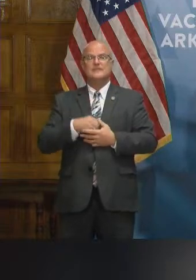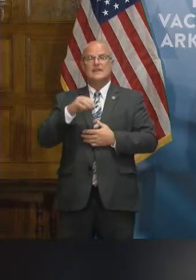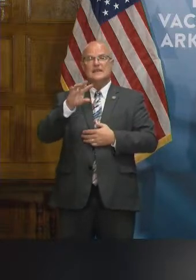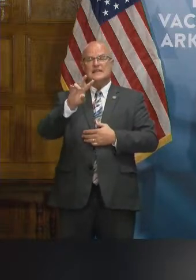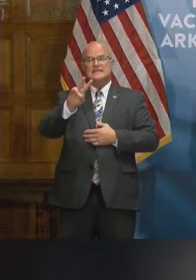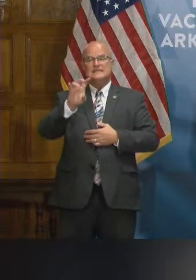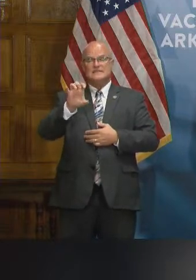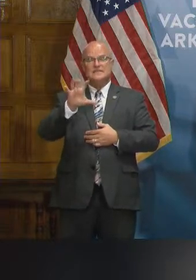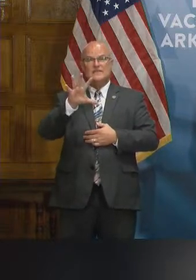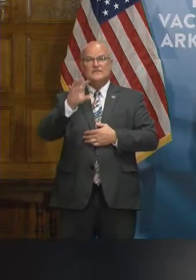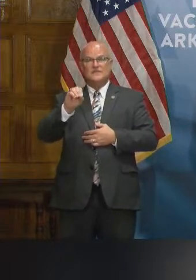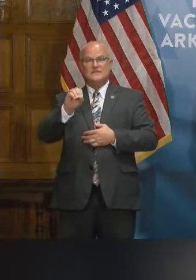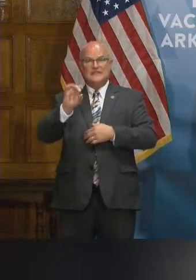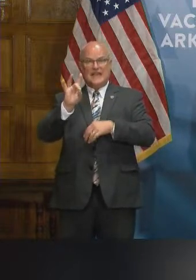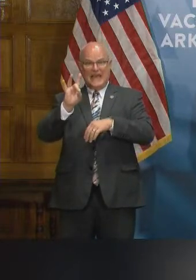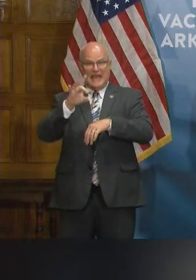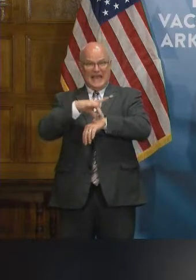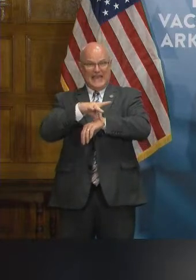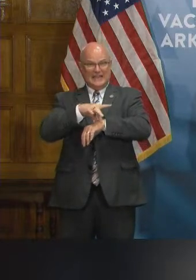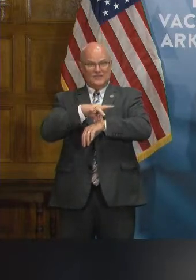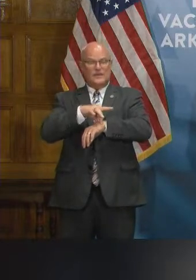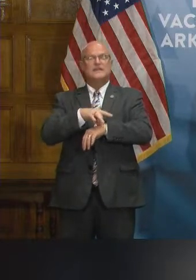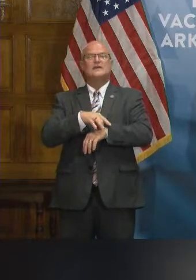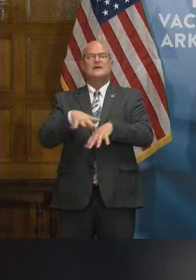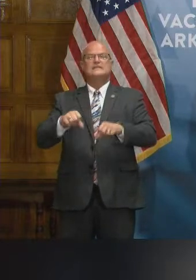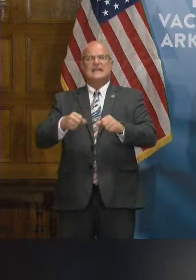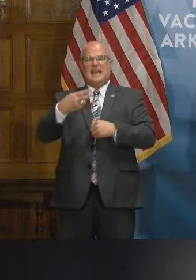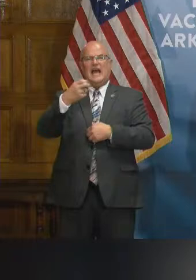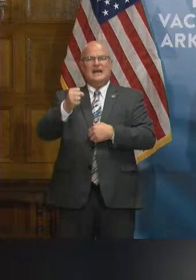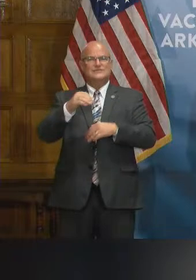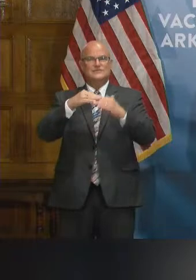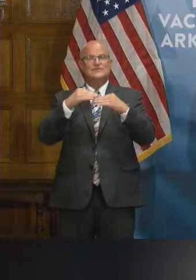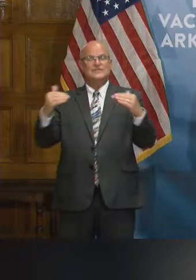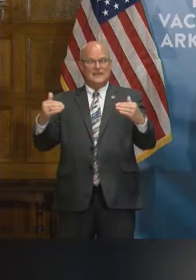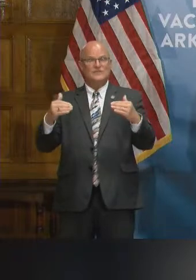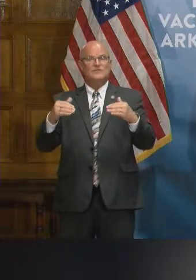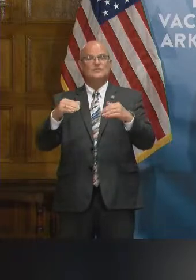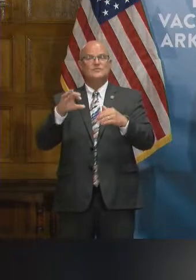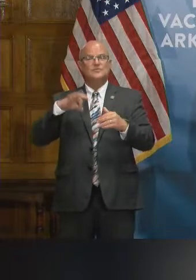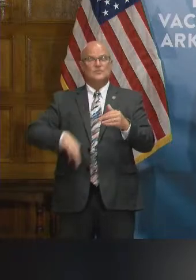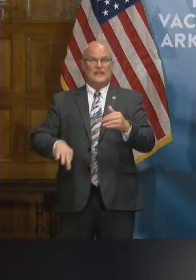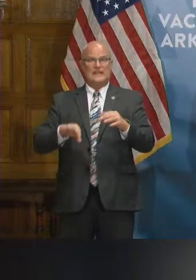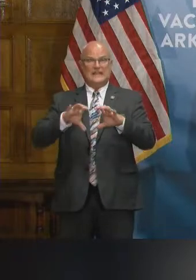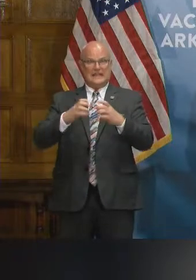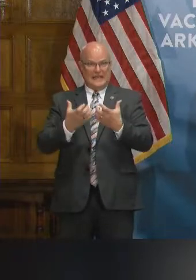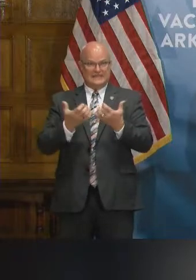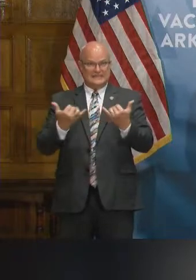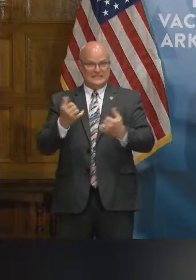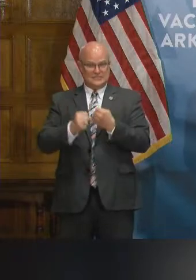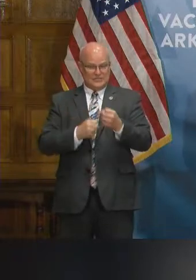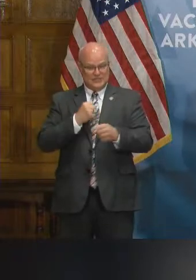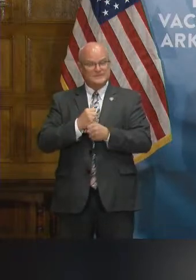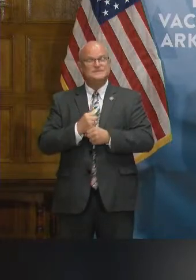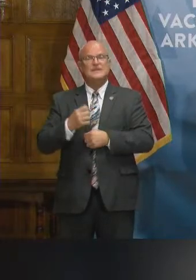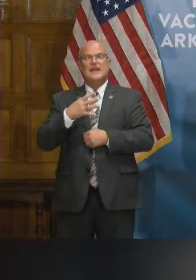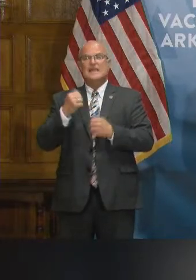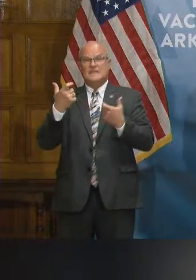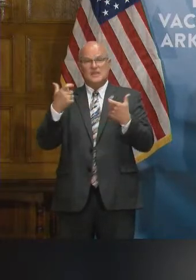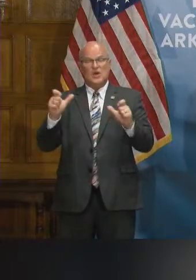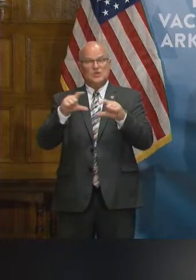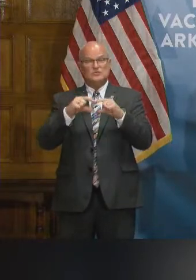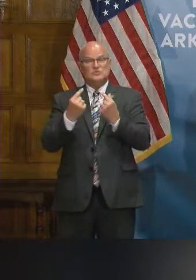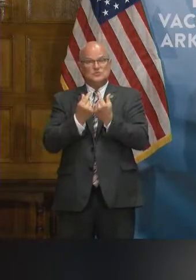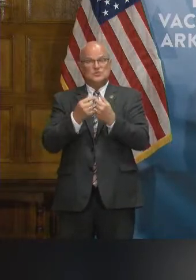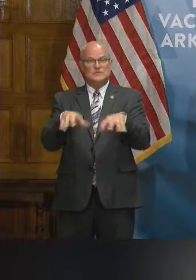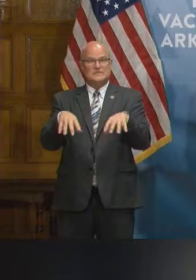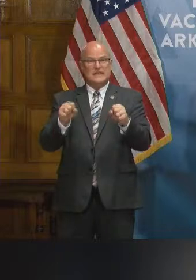eighth graders are actually taking a high school level computer science course for credit this year, and the largest group